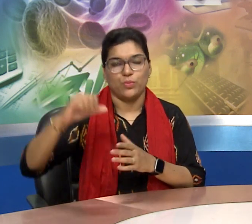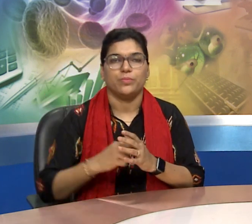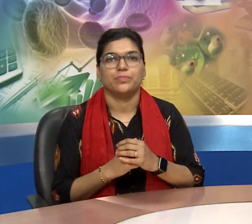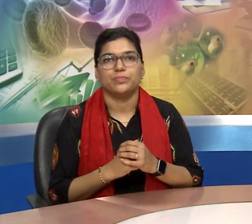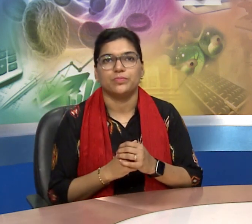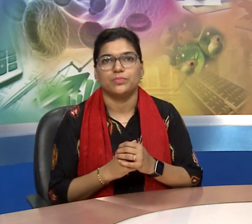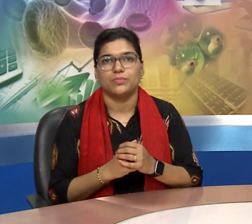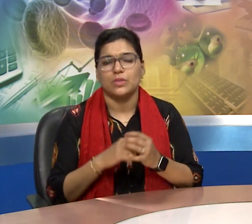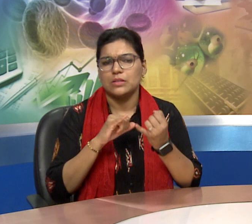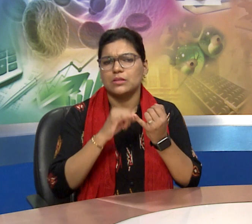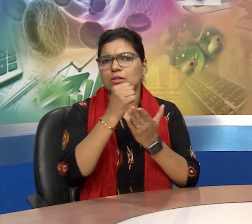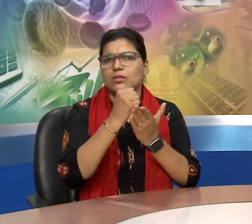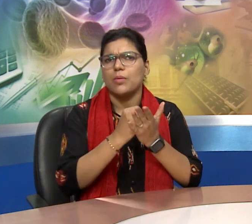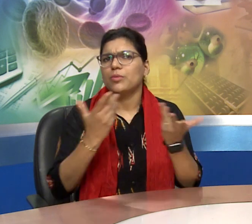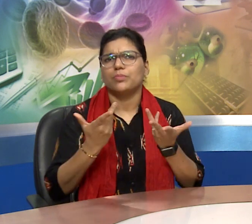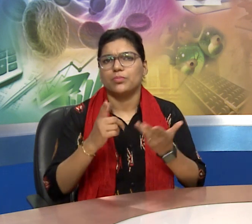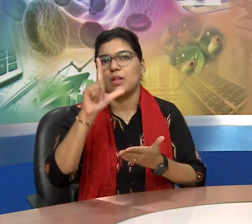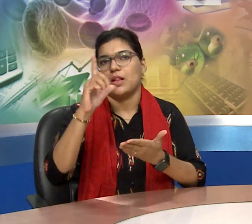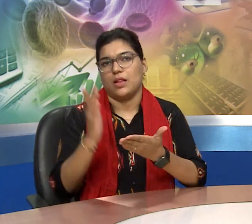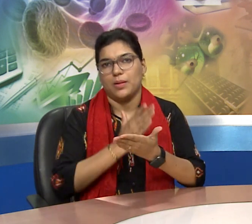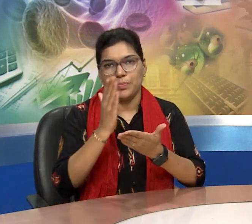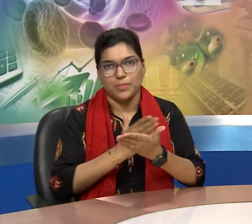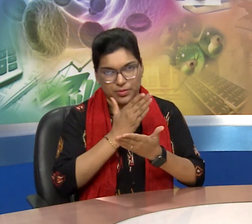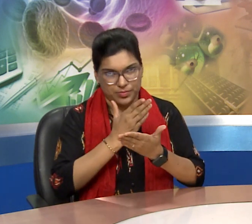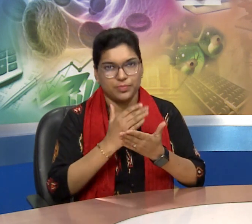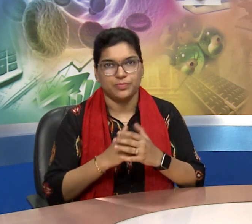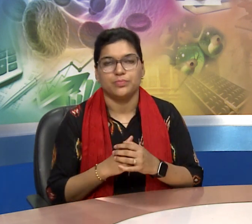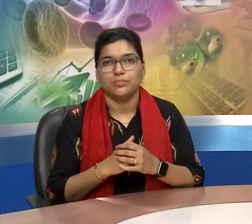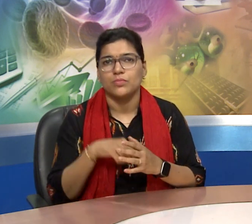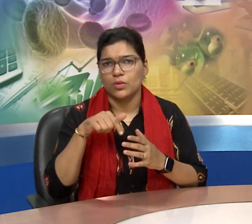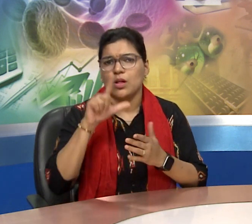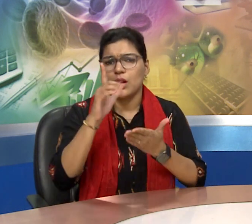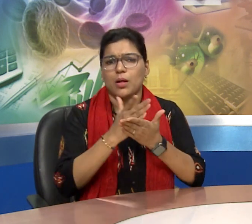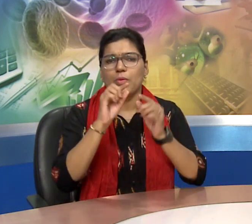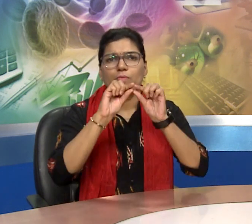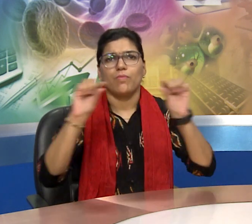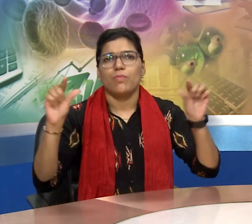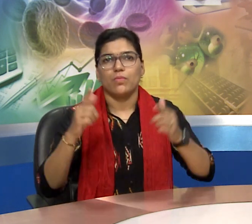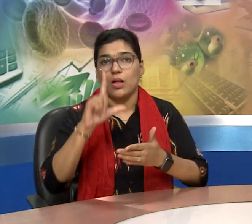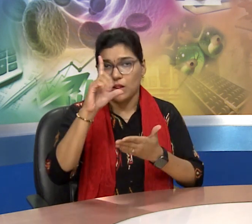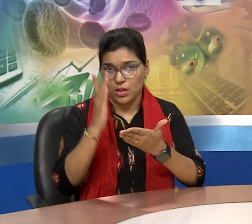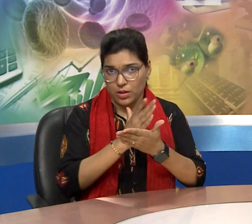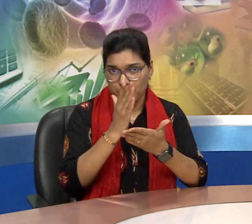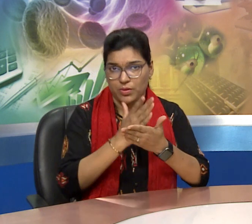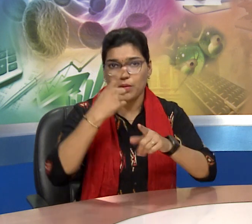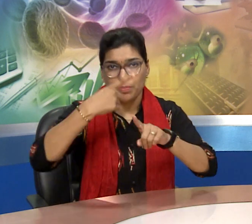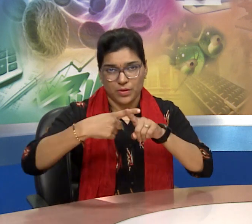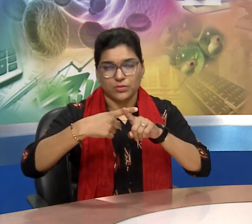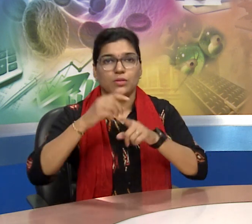level and code number for this subject is 339. This is subject library science and lesson